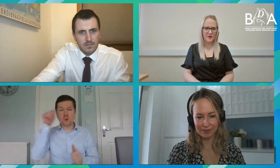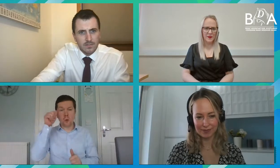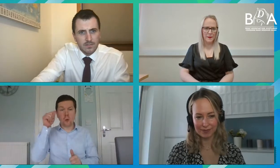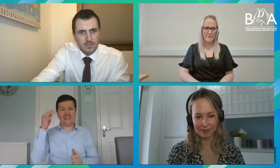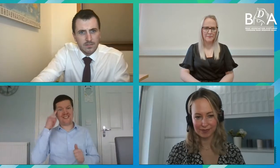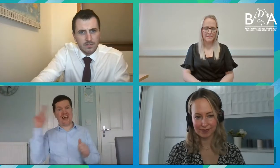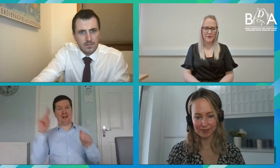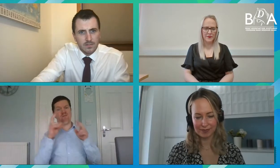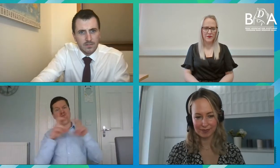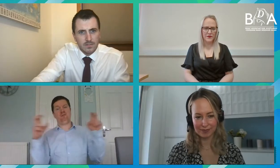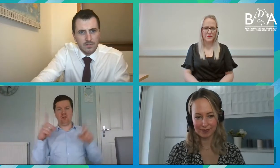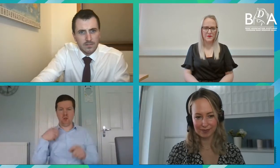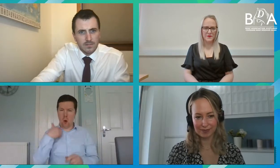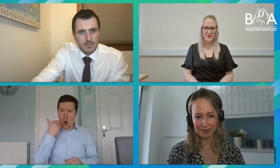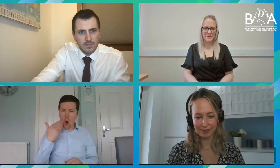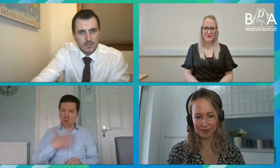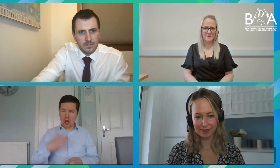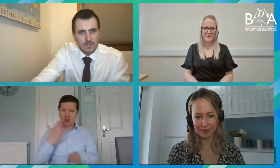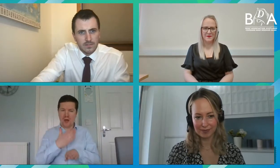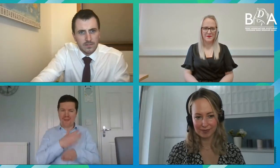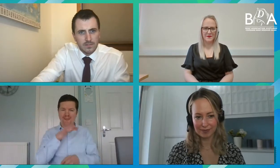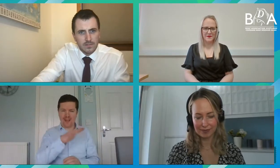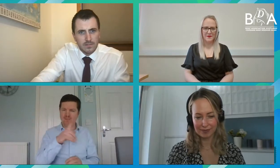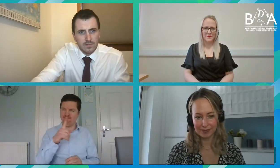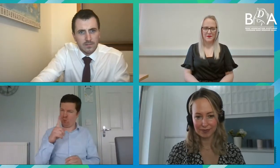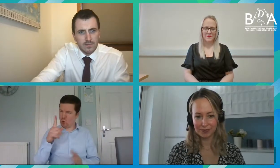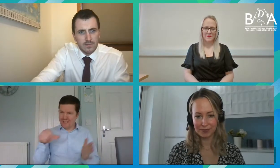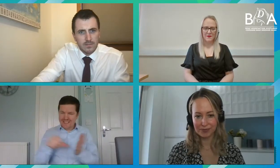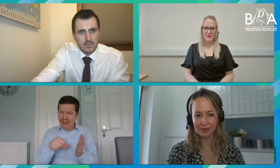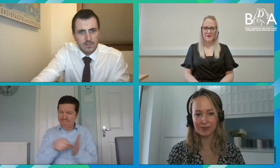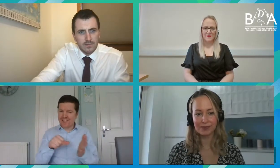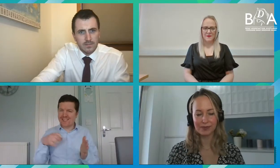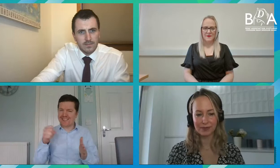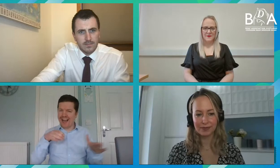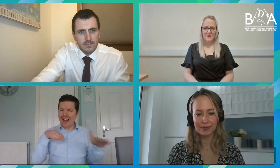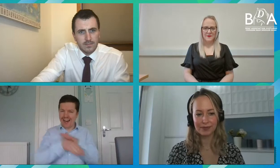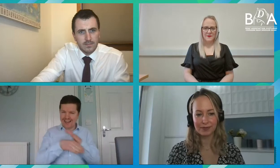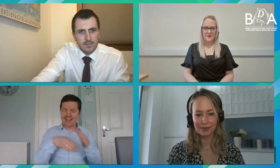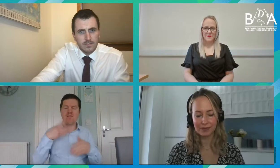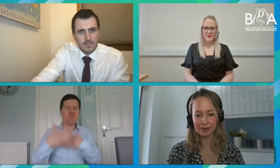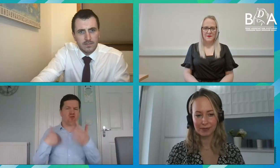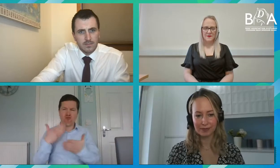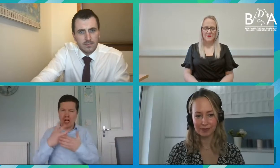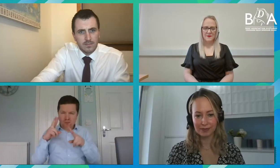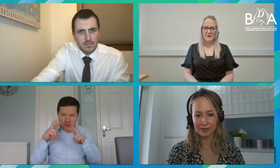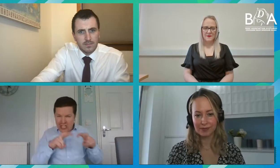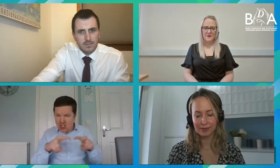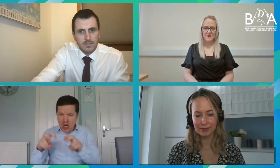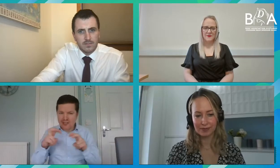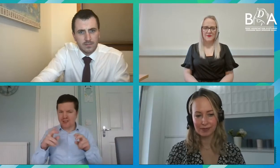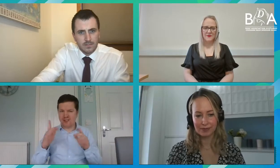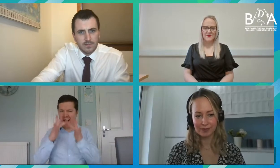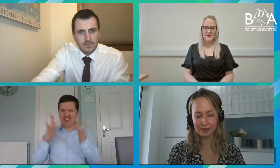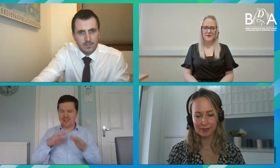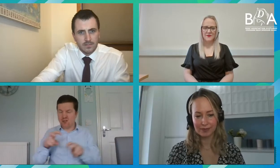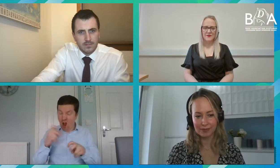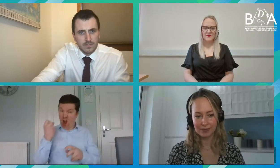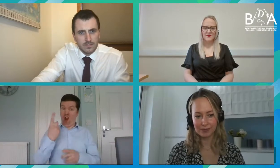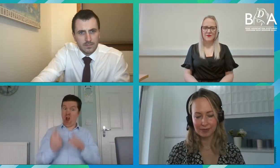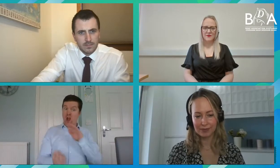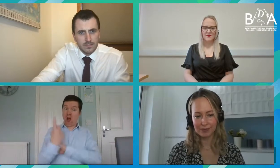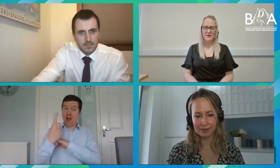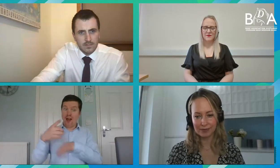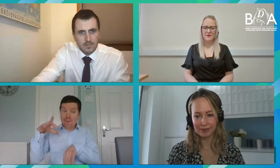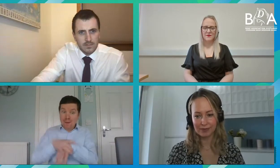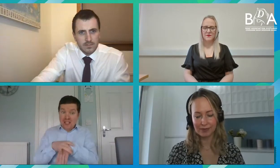So, Rolls-Royce obviously are a famous company, and I'd always wanted to work in Rolls-Royce, and I know it can be